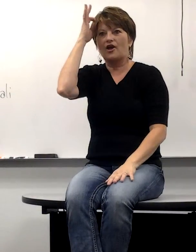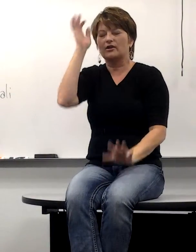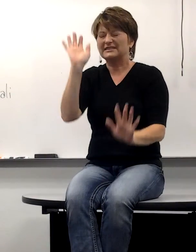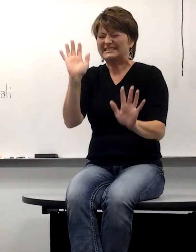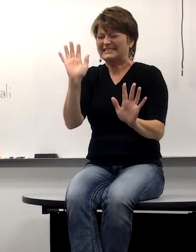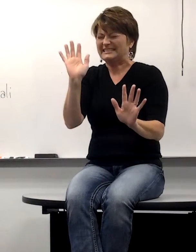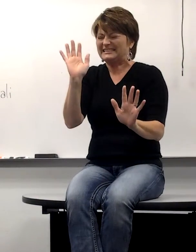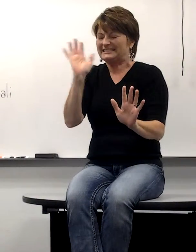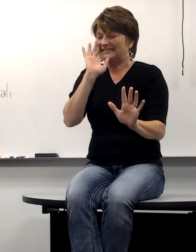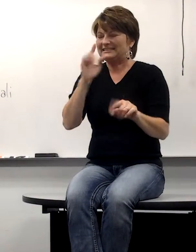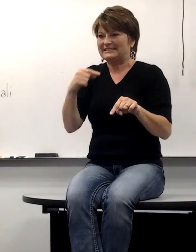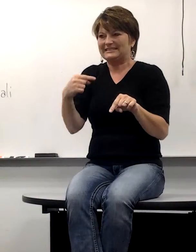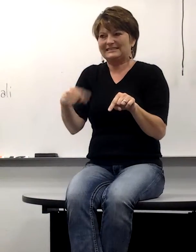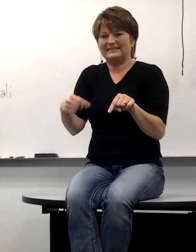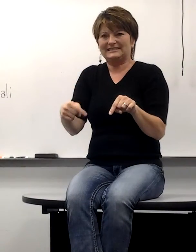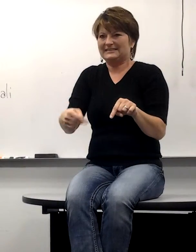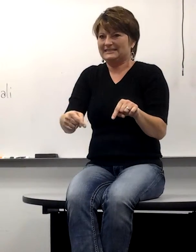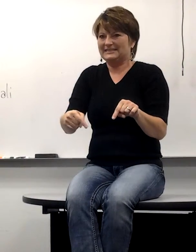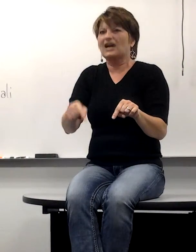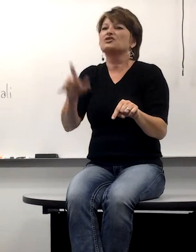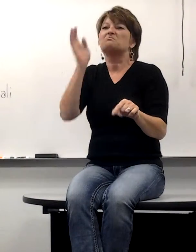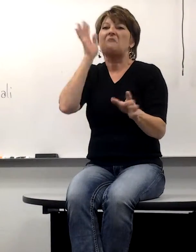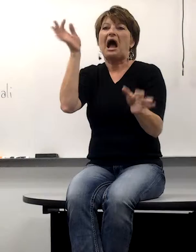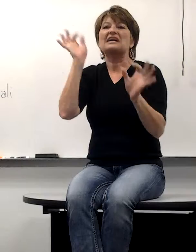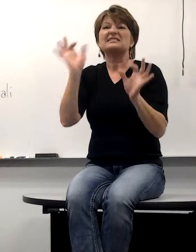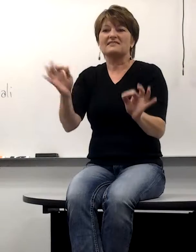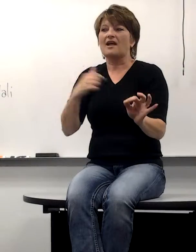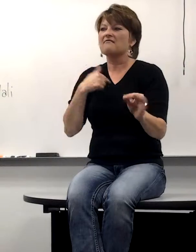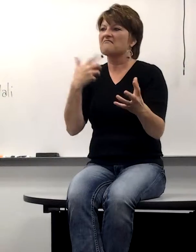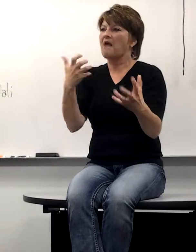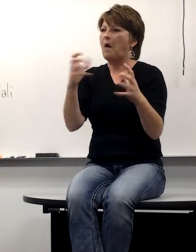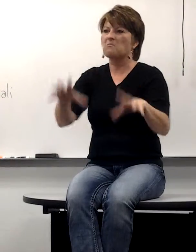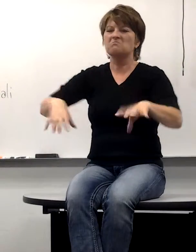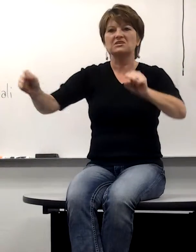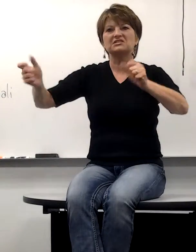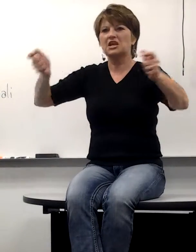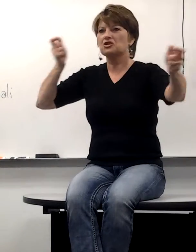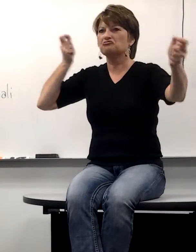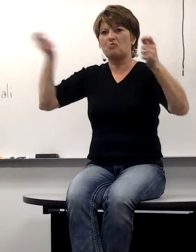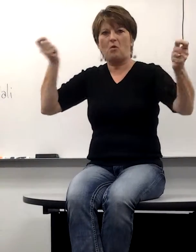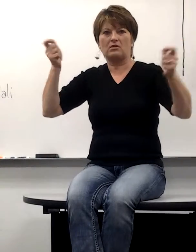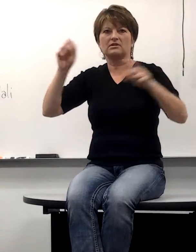And I started imagining how I would feel if I started losing my hair, and I got so nervous.